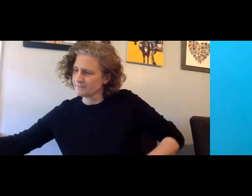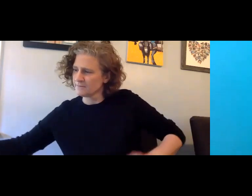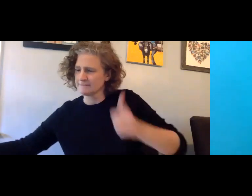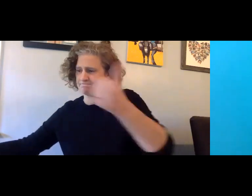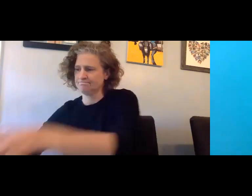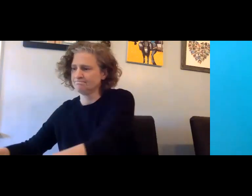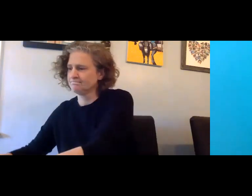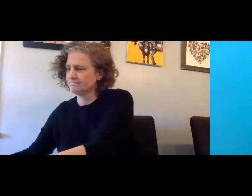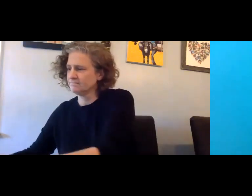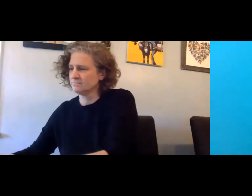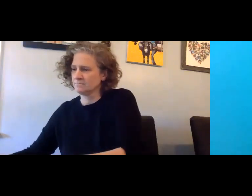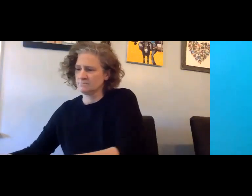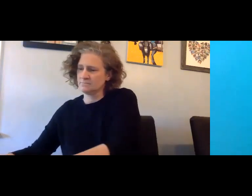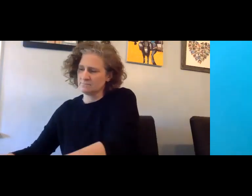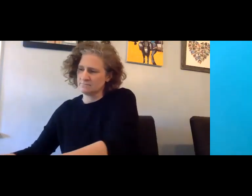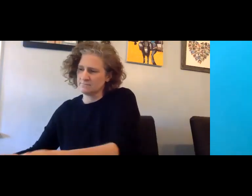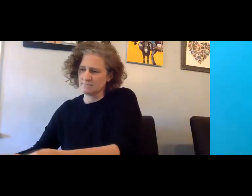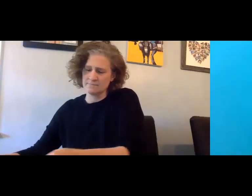All right.